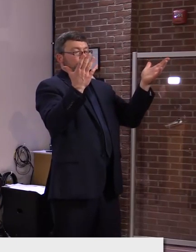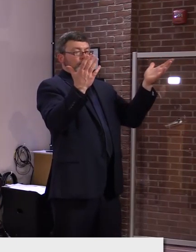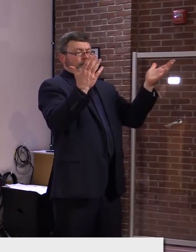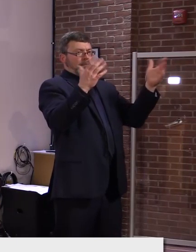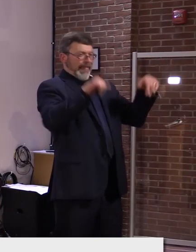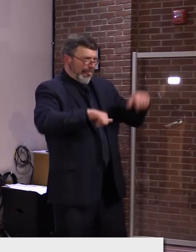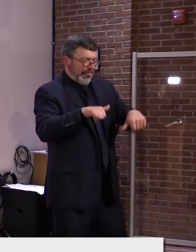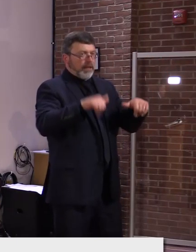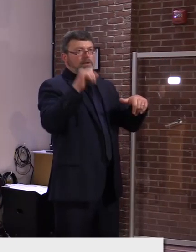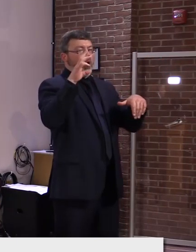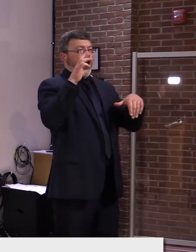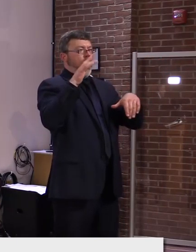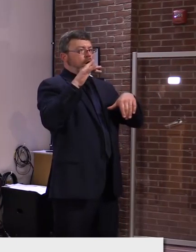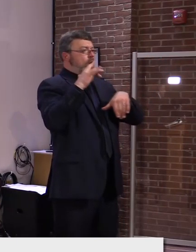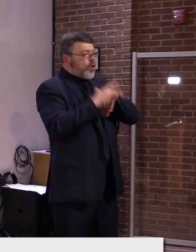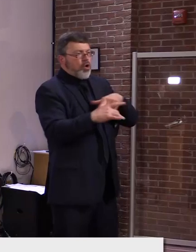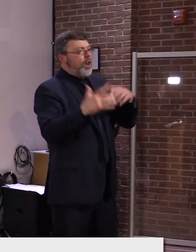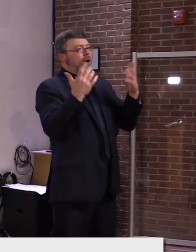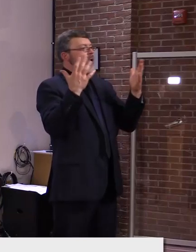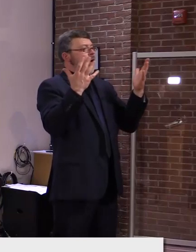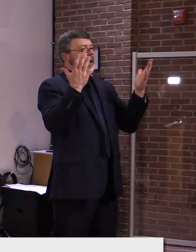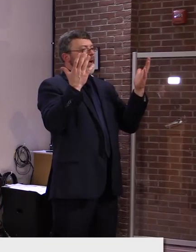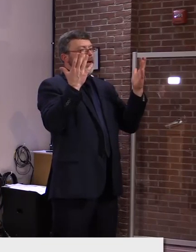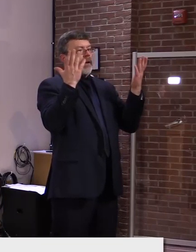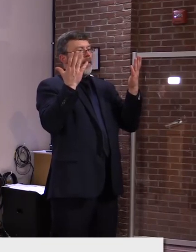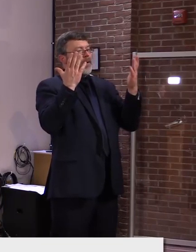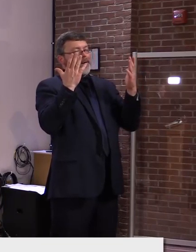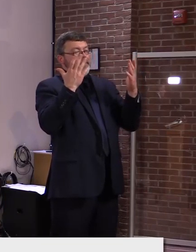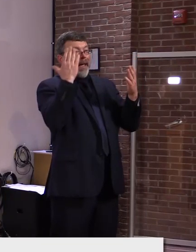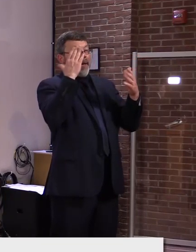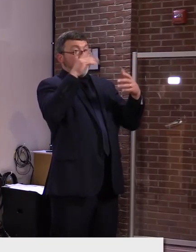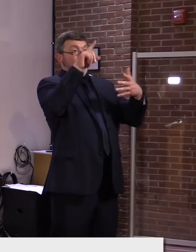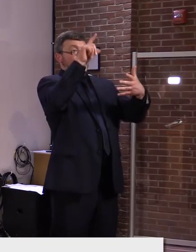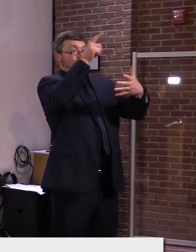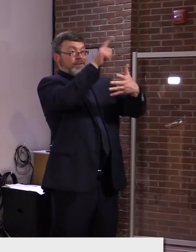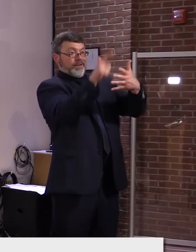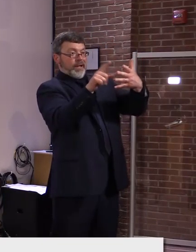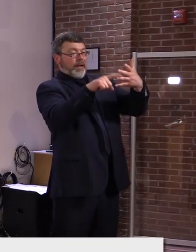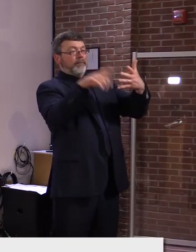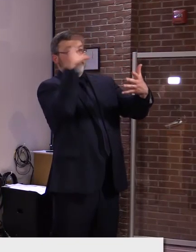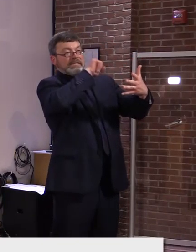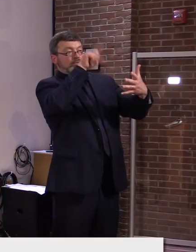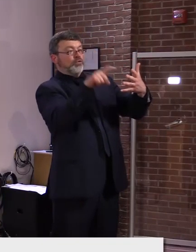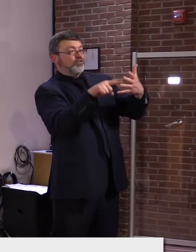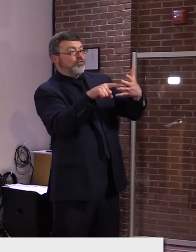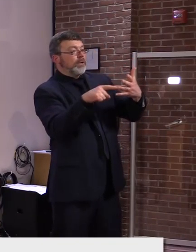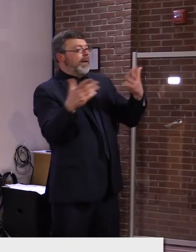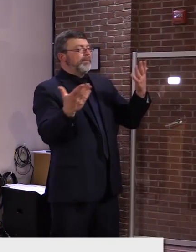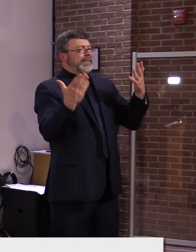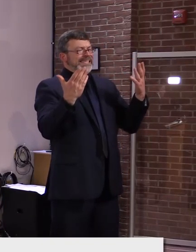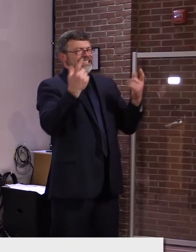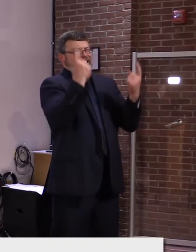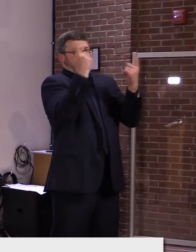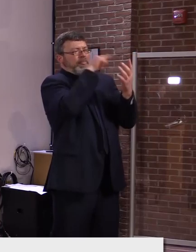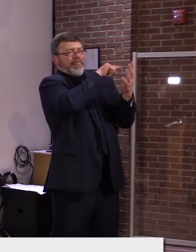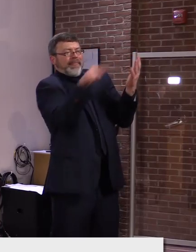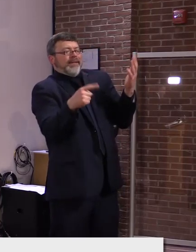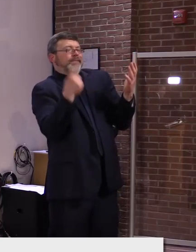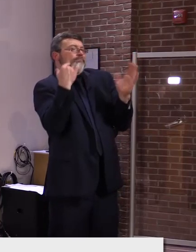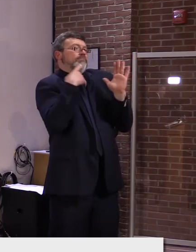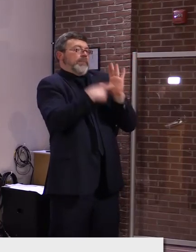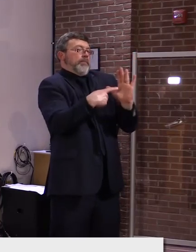of the initial questions on the application that asked if you were an independent contractor or a self-employed individual. So